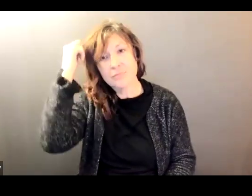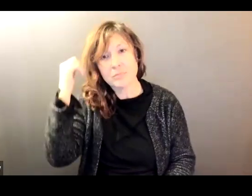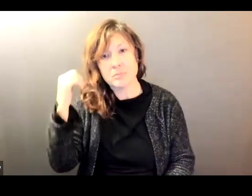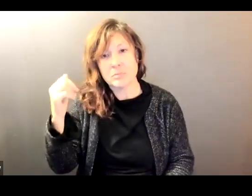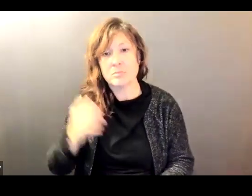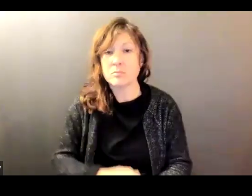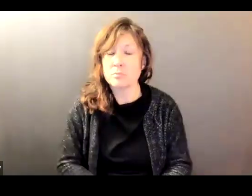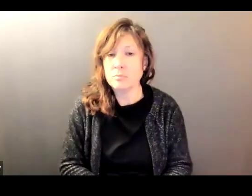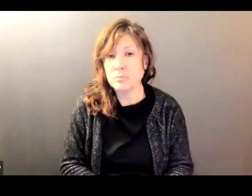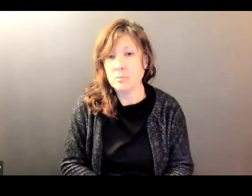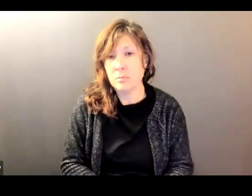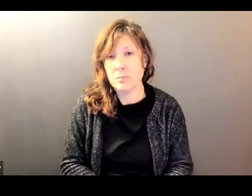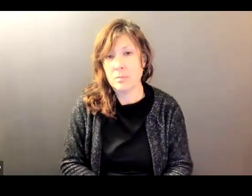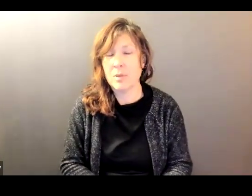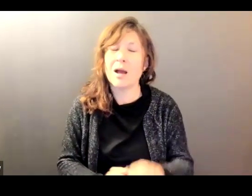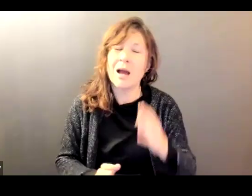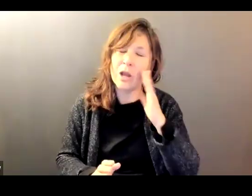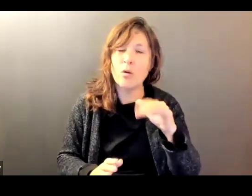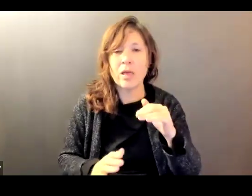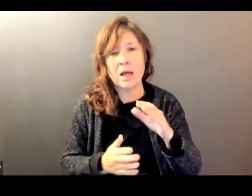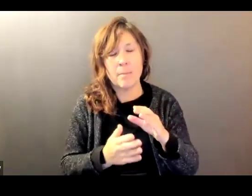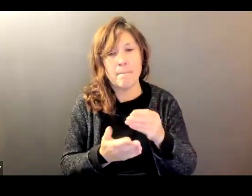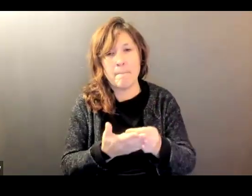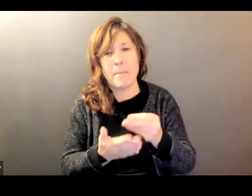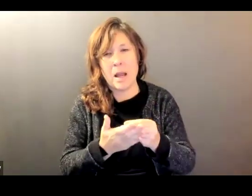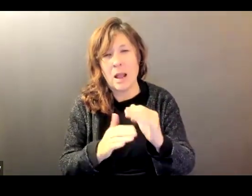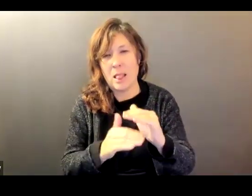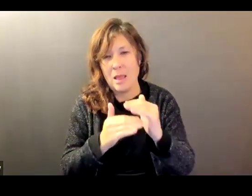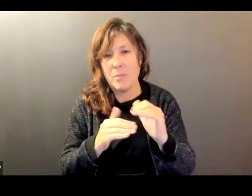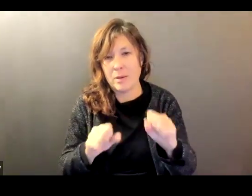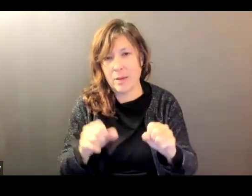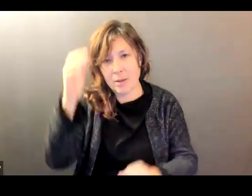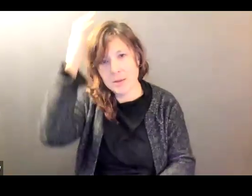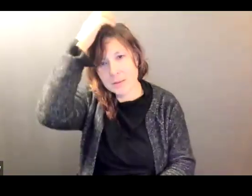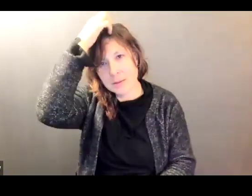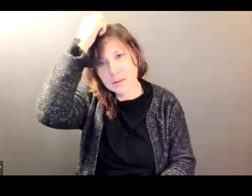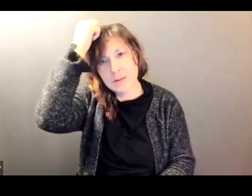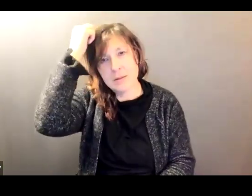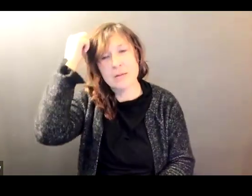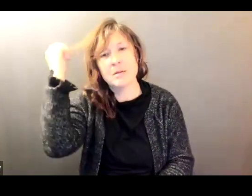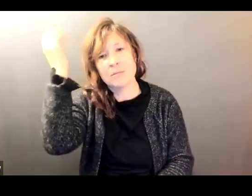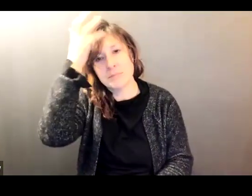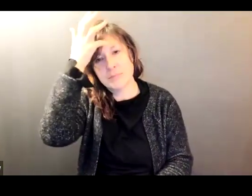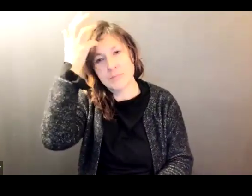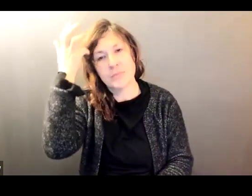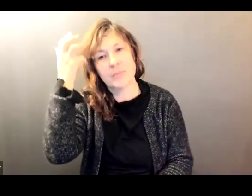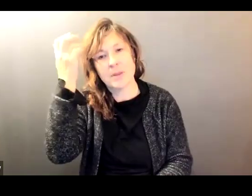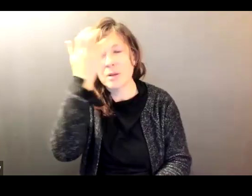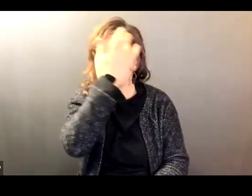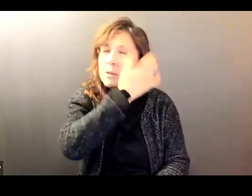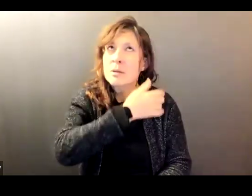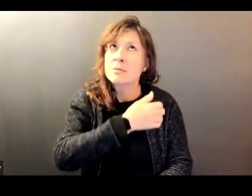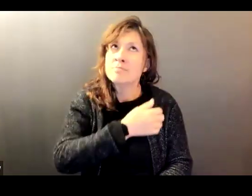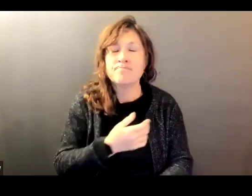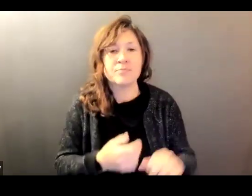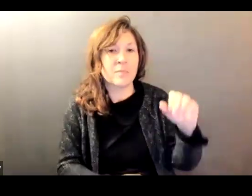Knowing that resources do play a factor, of course, in that. I want to say that it's a work in progress, and that doesn't answer the question, but I